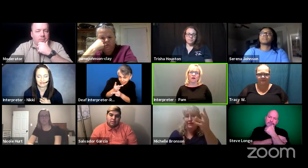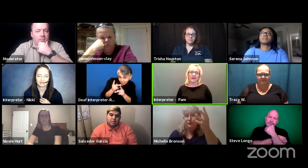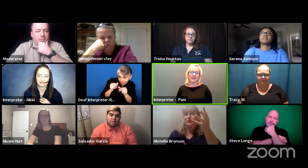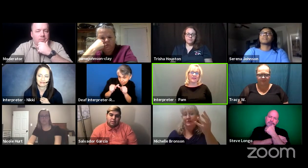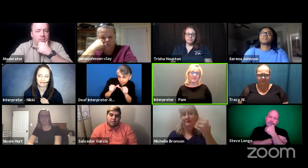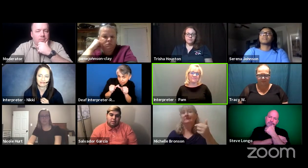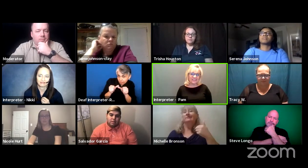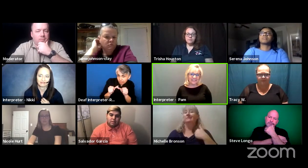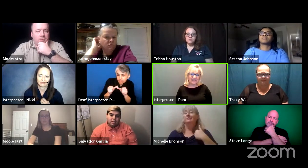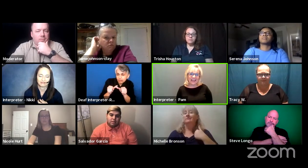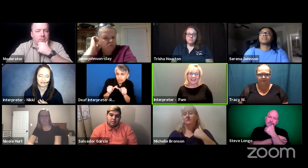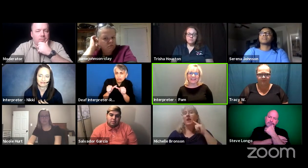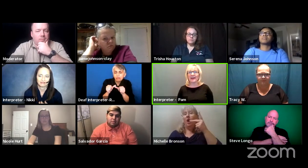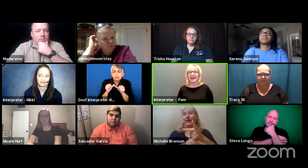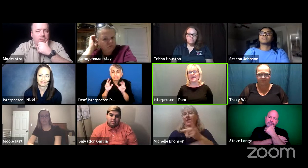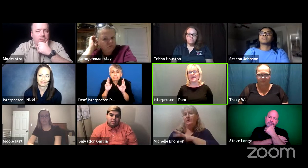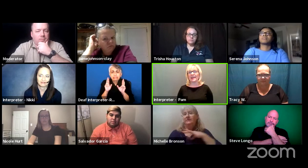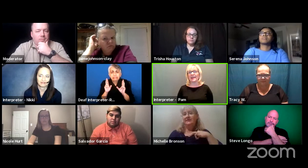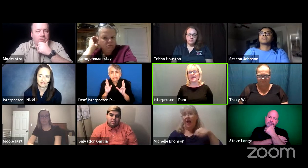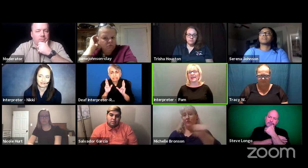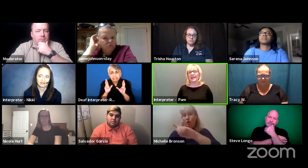are investigating that